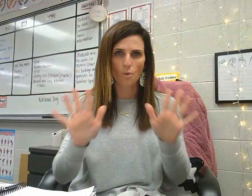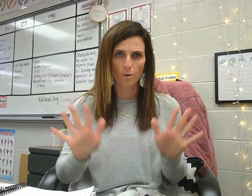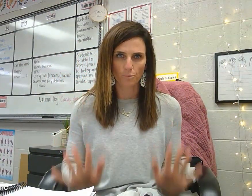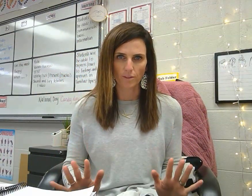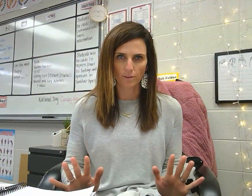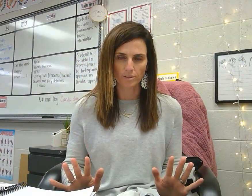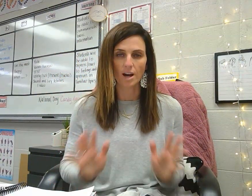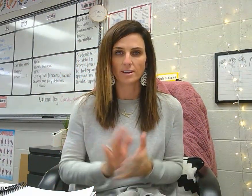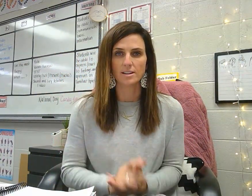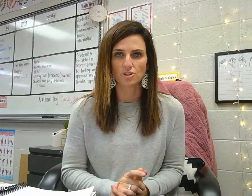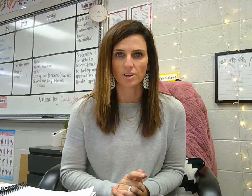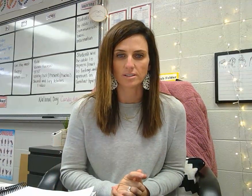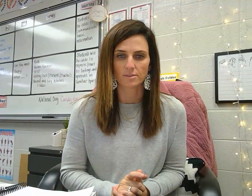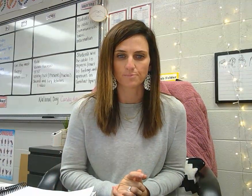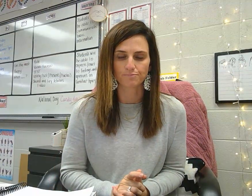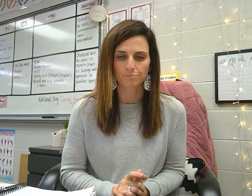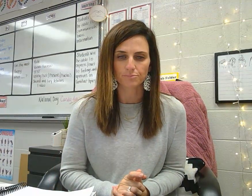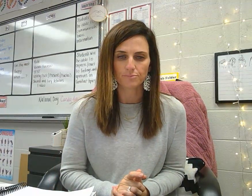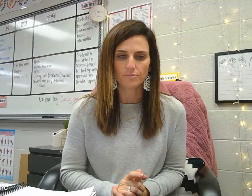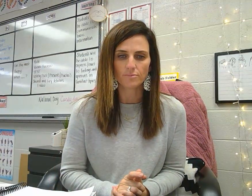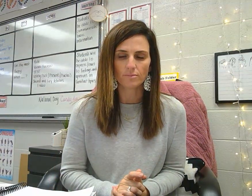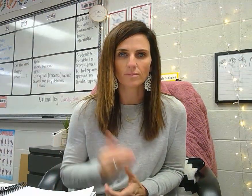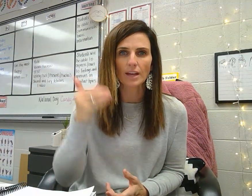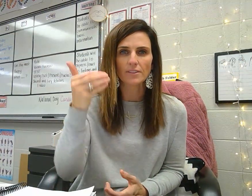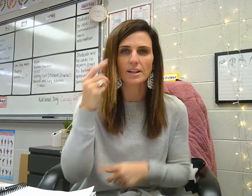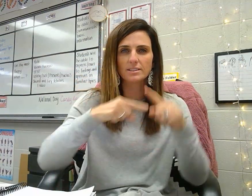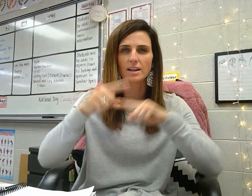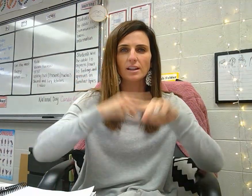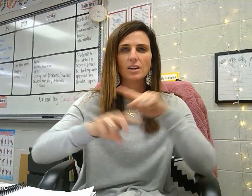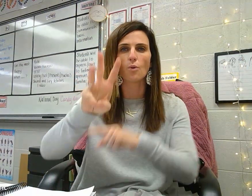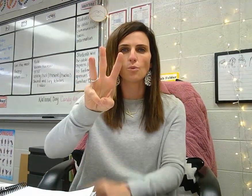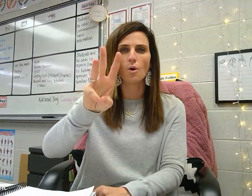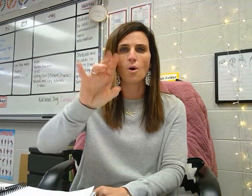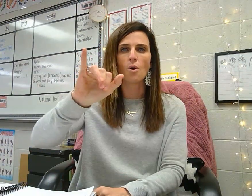or weather, not initialized. The next sign,